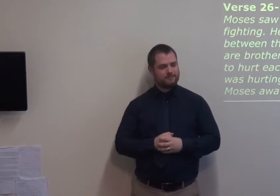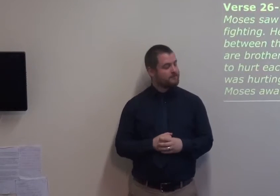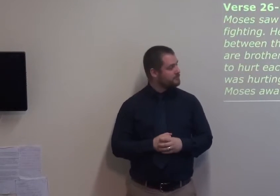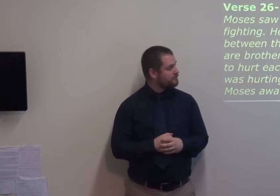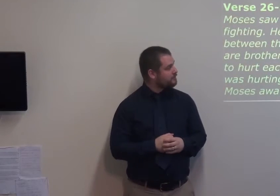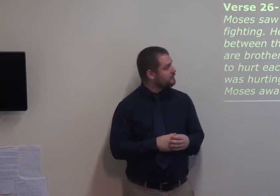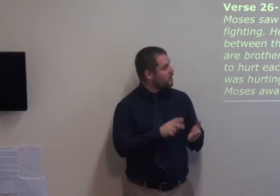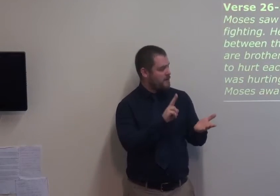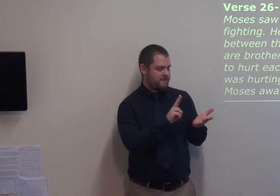Verse 26 to 28.